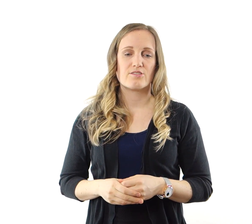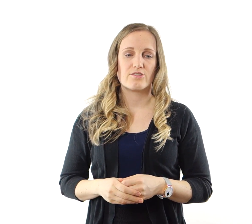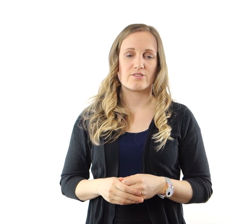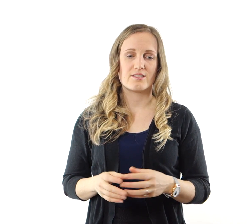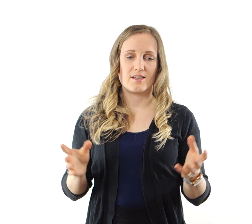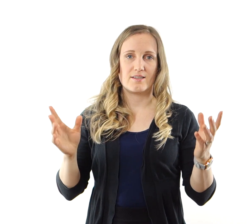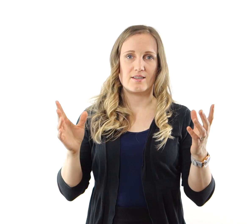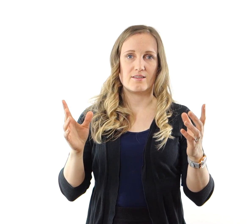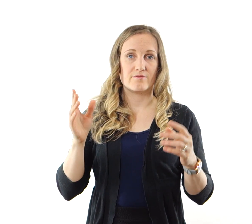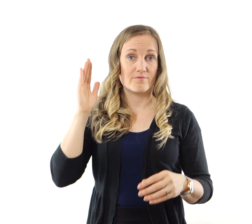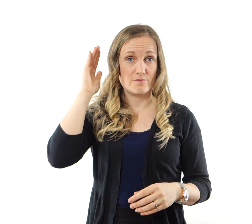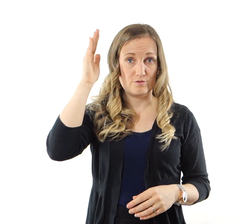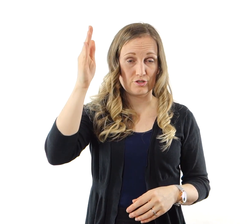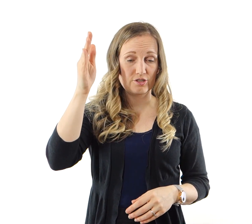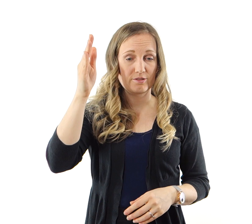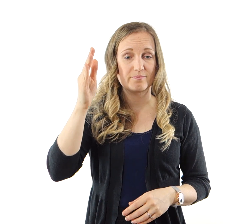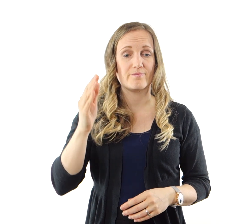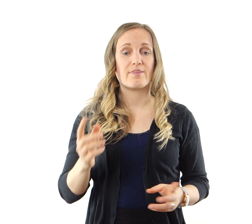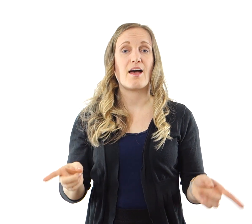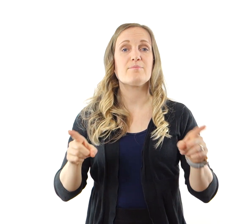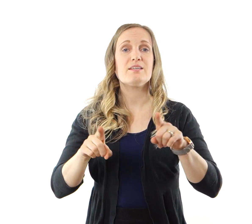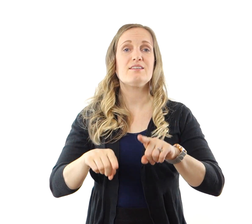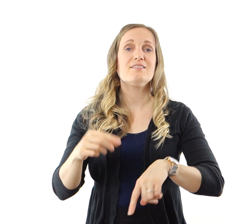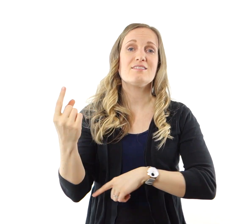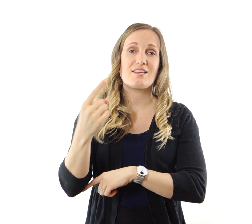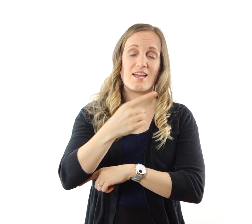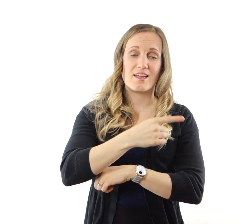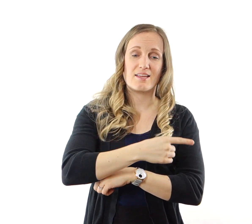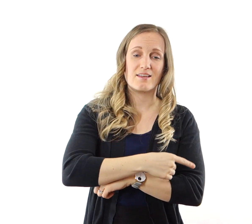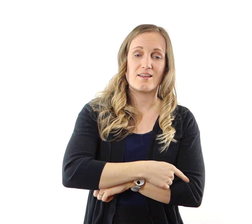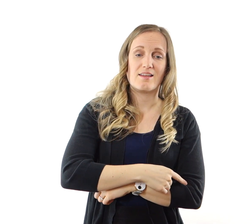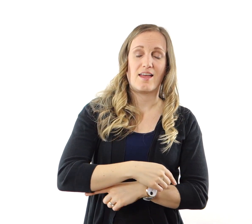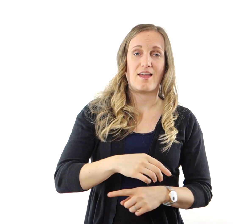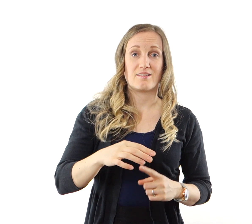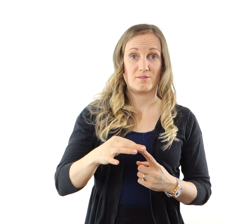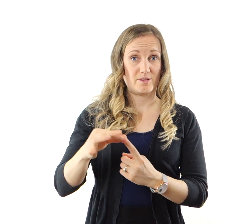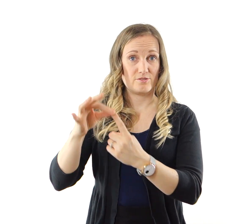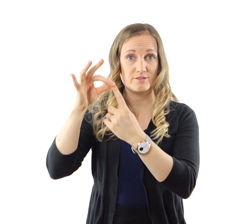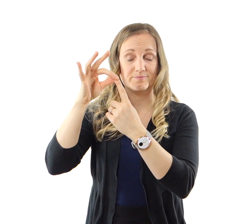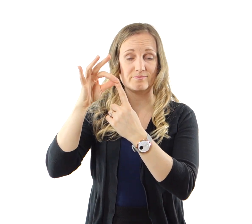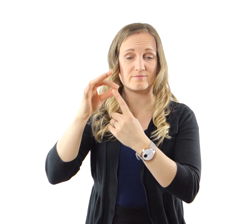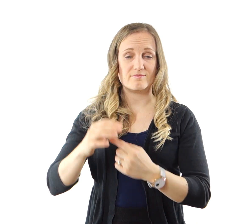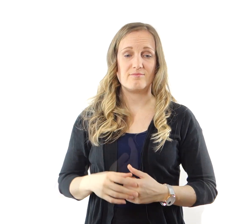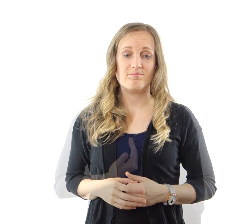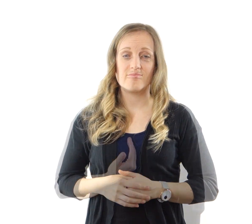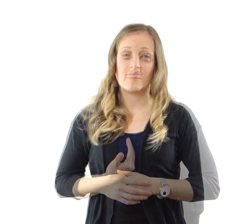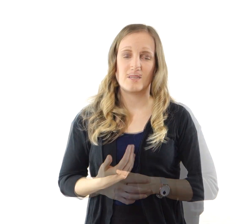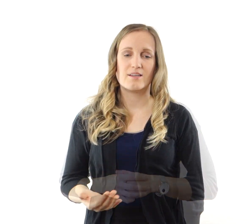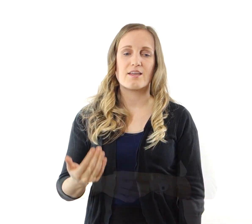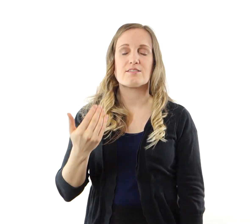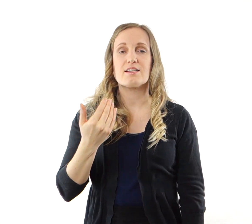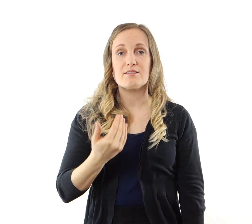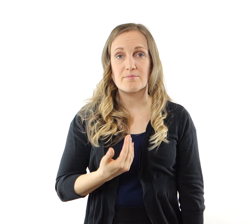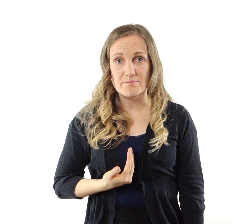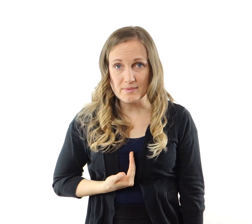you're signing future, happen, day, and special. Okay, saying